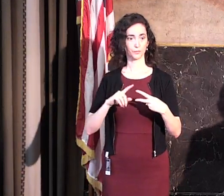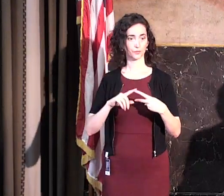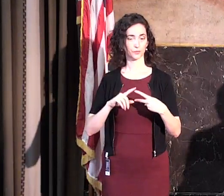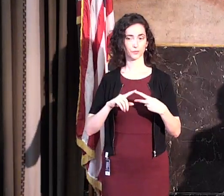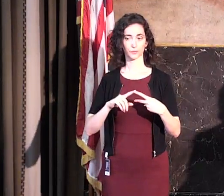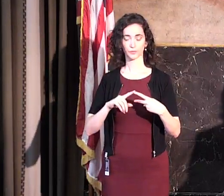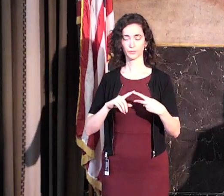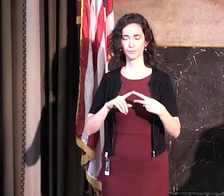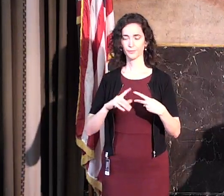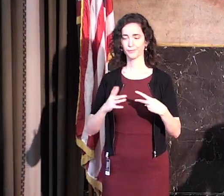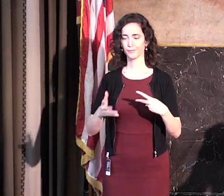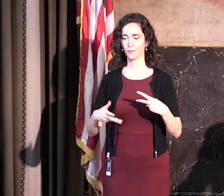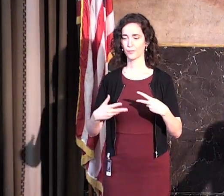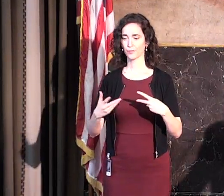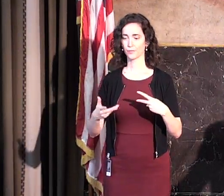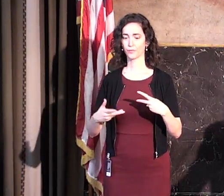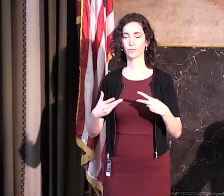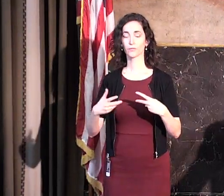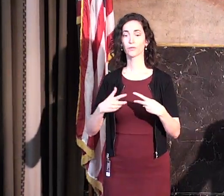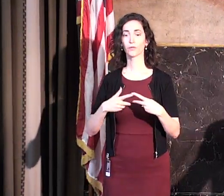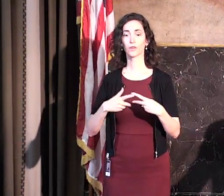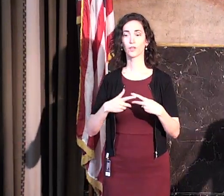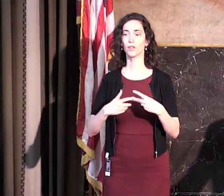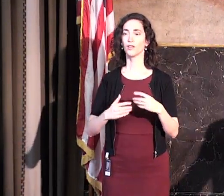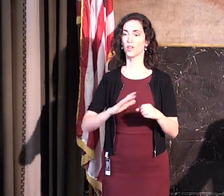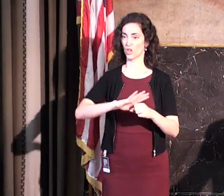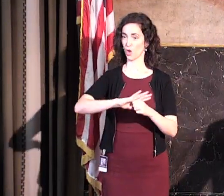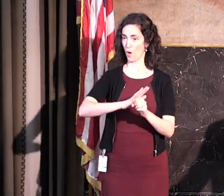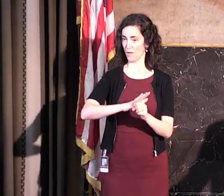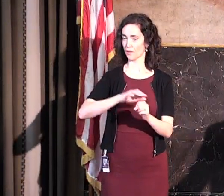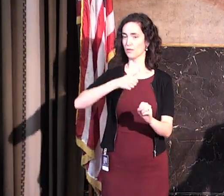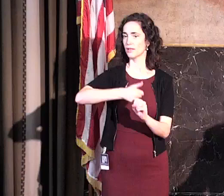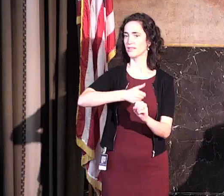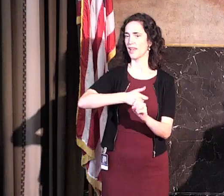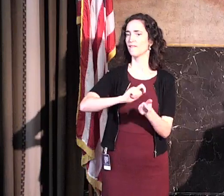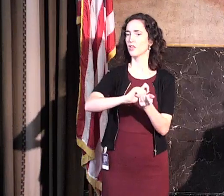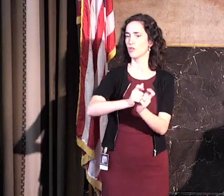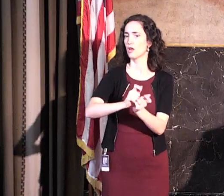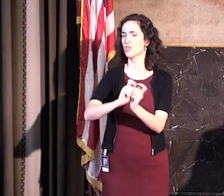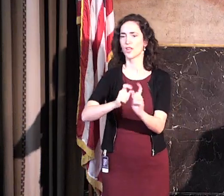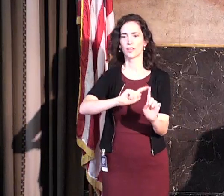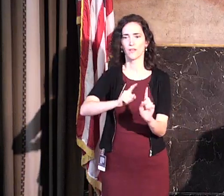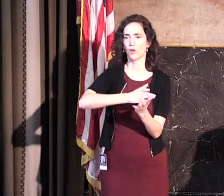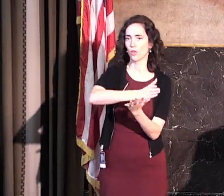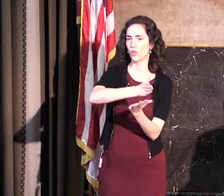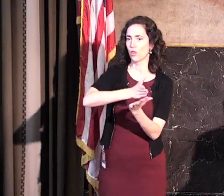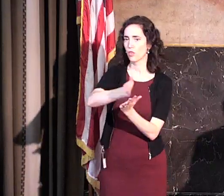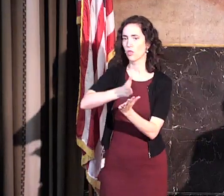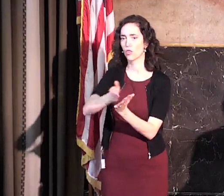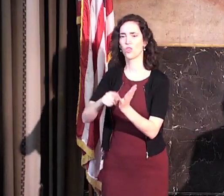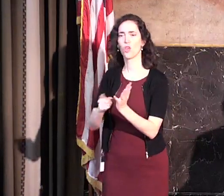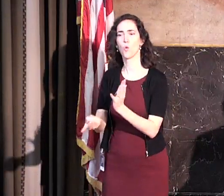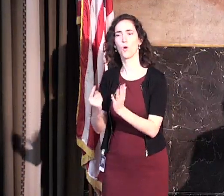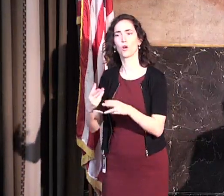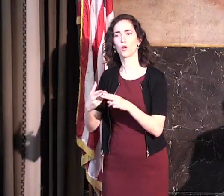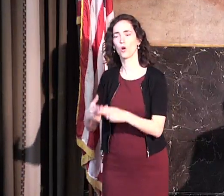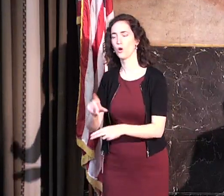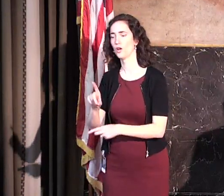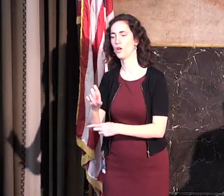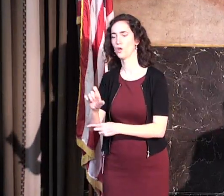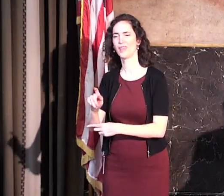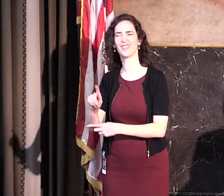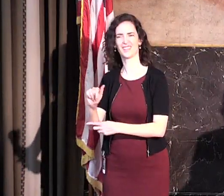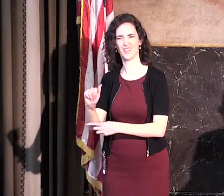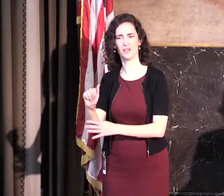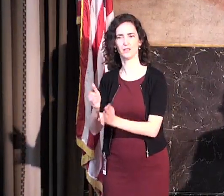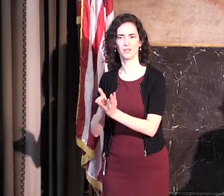the growing prevalence of the Delta variant of COVID-19. And secondly, and